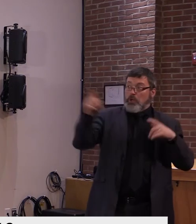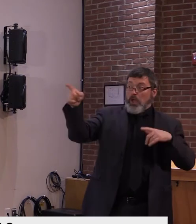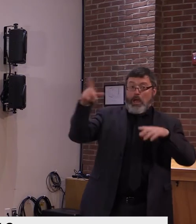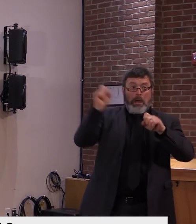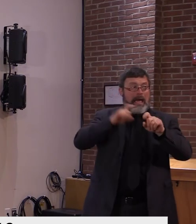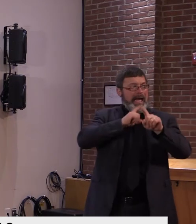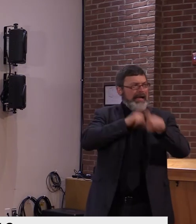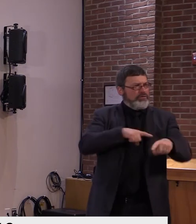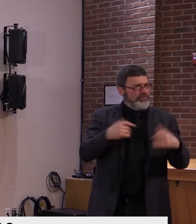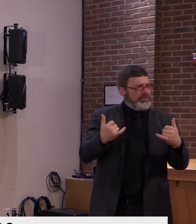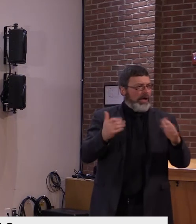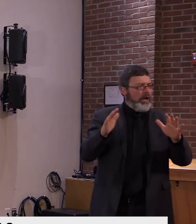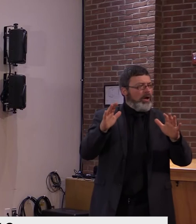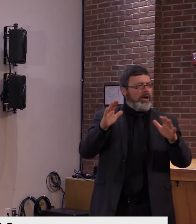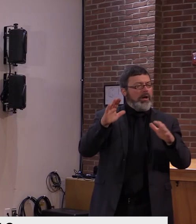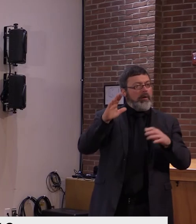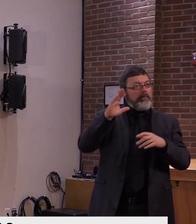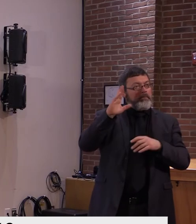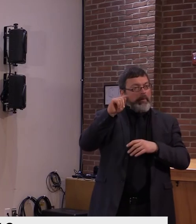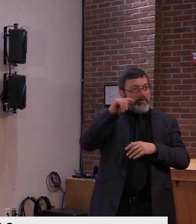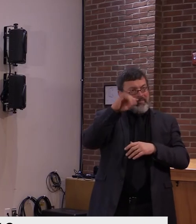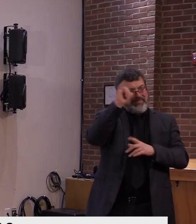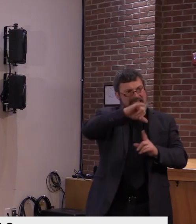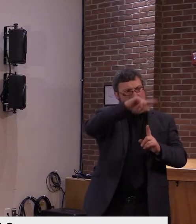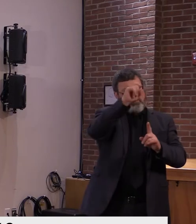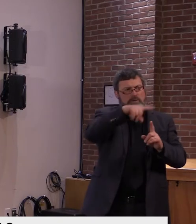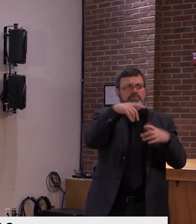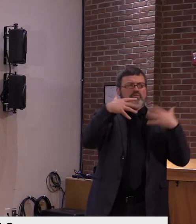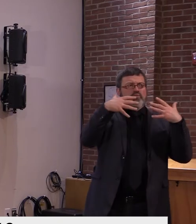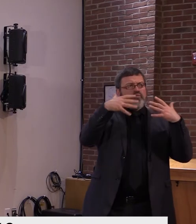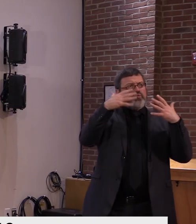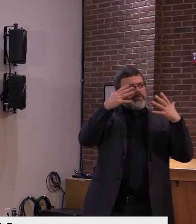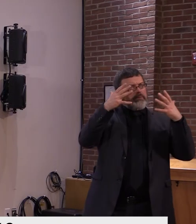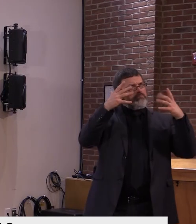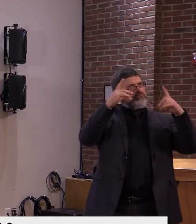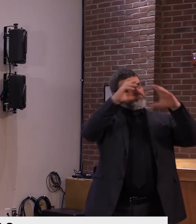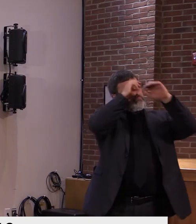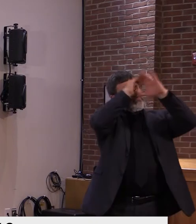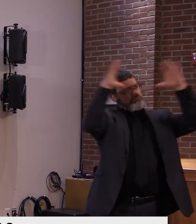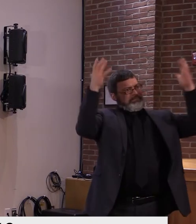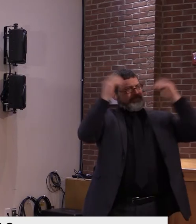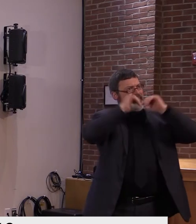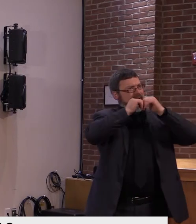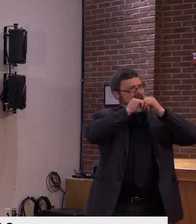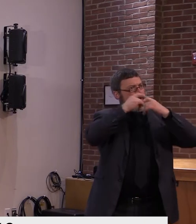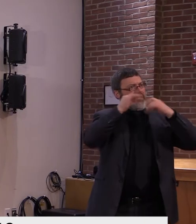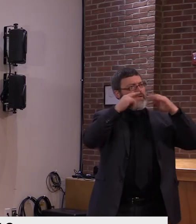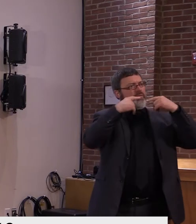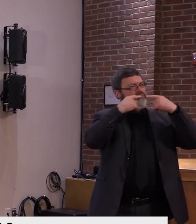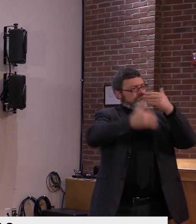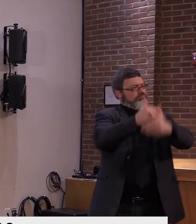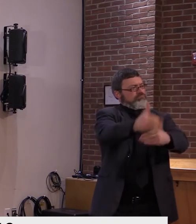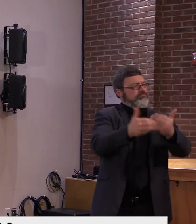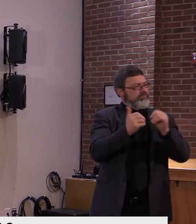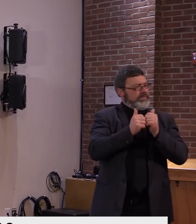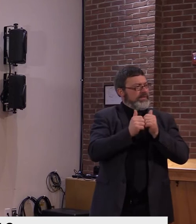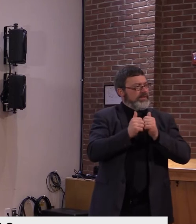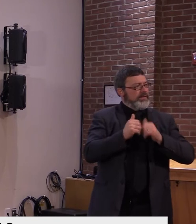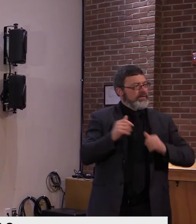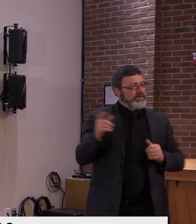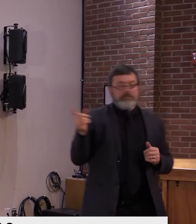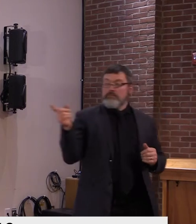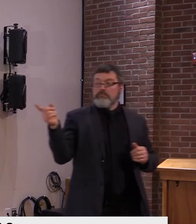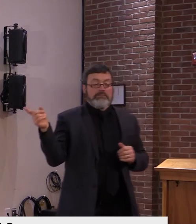appreciate your answer. I think it's a huge question. Yeah, thank you very much. And across all of our hospitals, these things get connected as